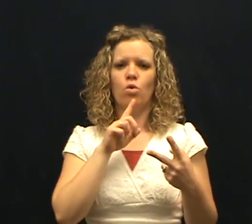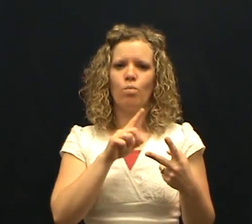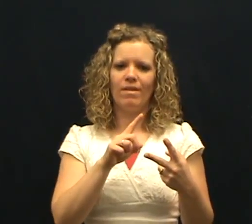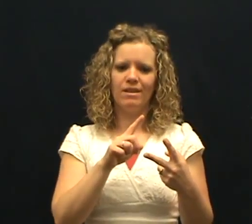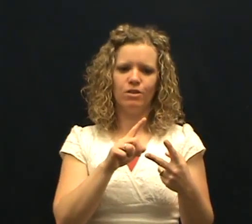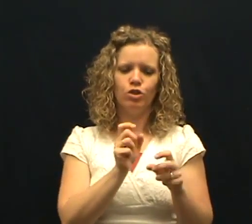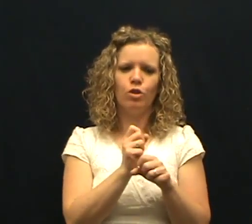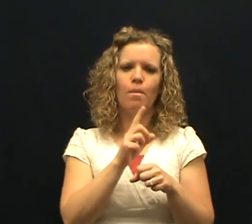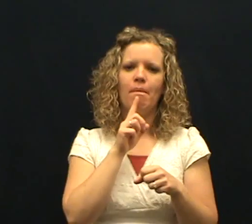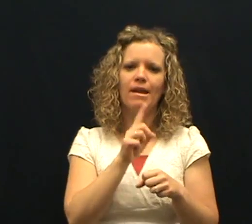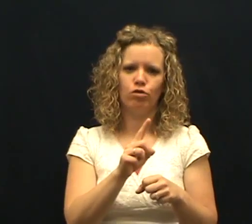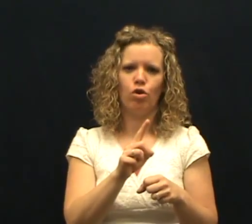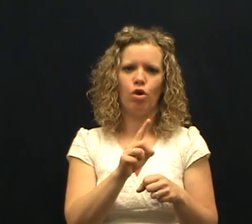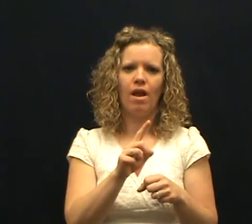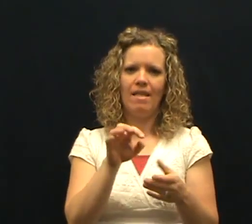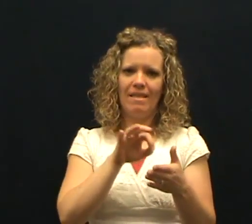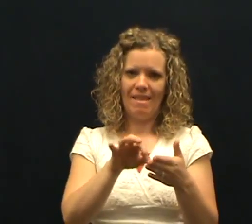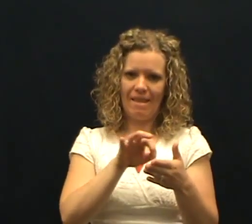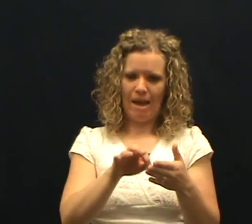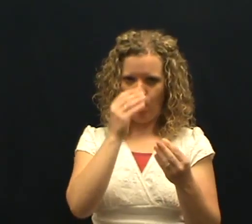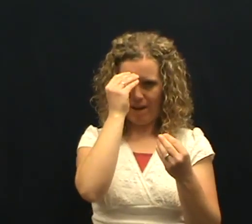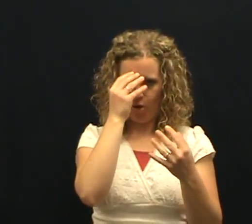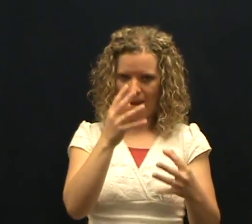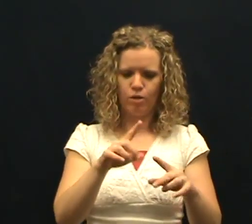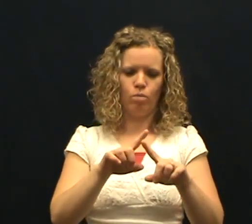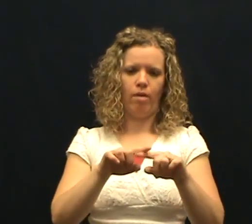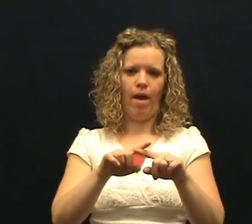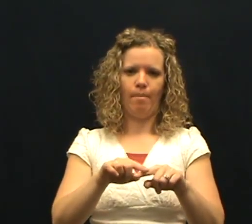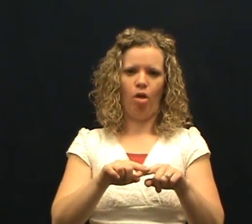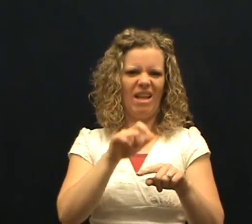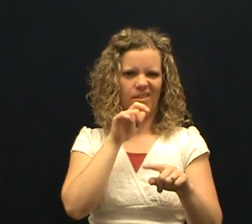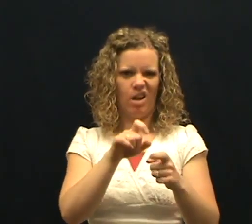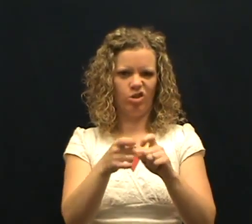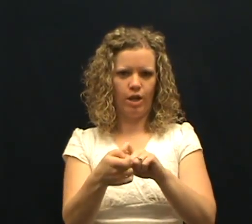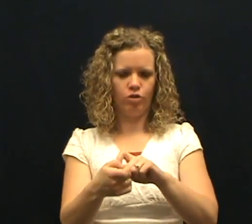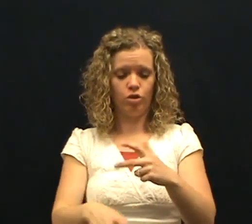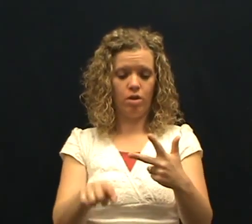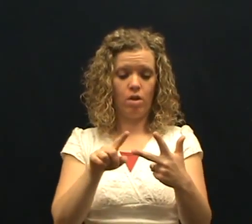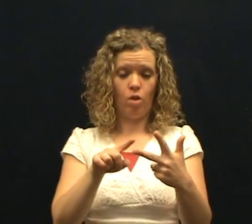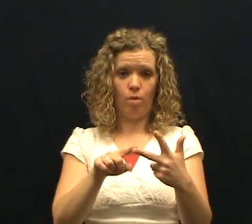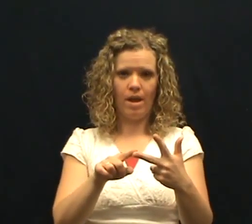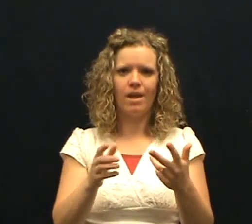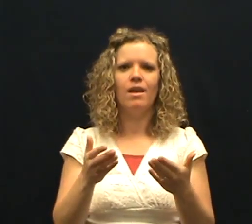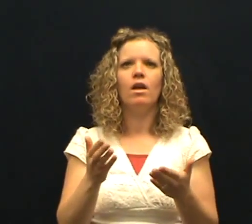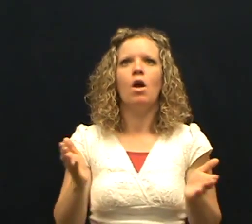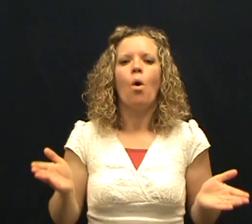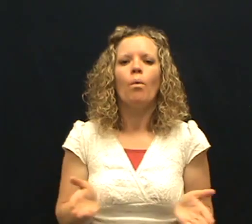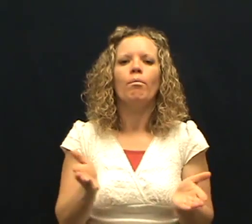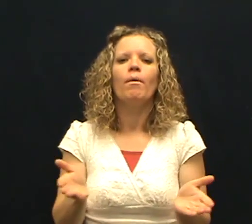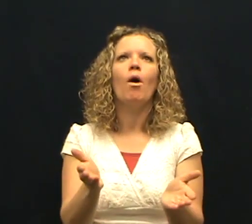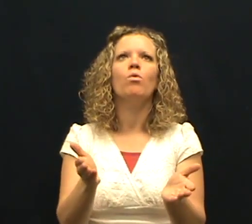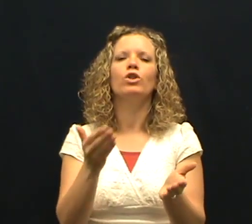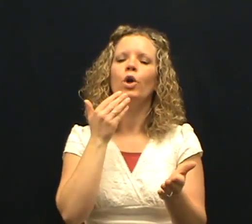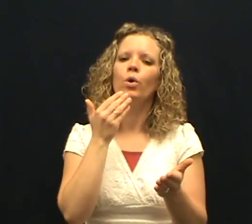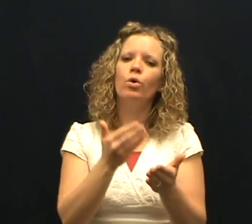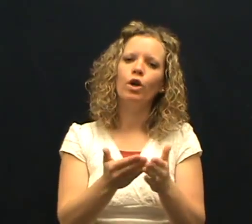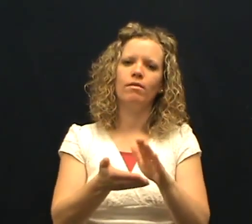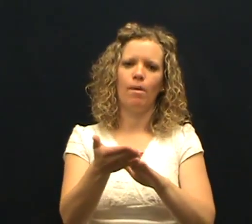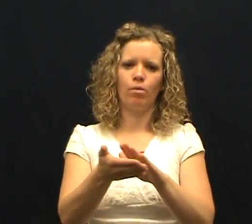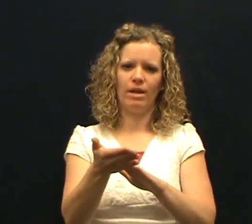reliability of the accounting information. Number 3, promote efficient and effective operations. That means only certain people